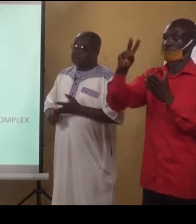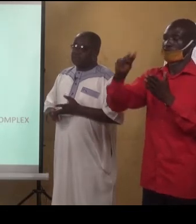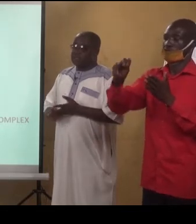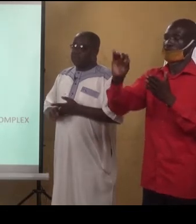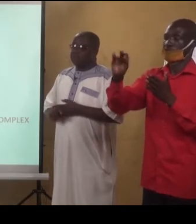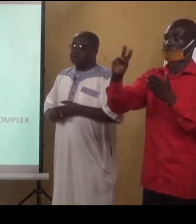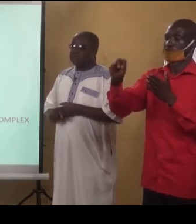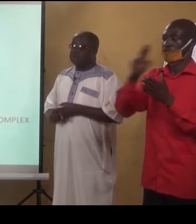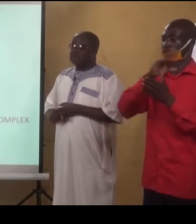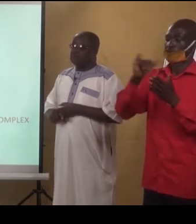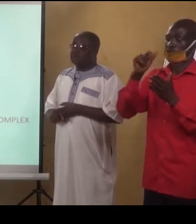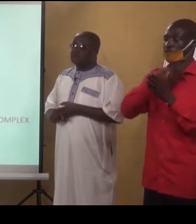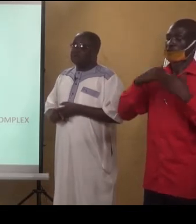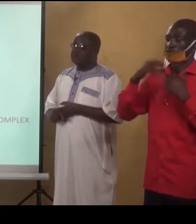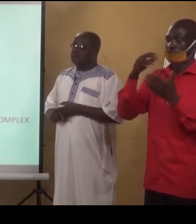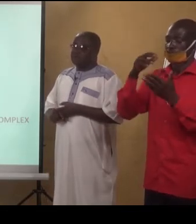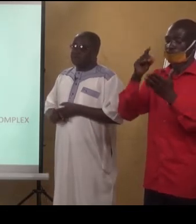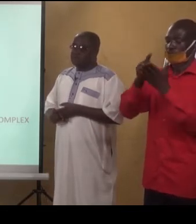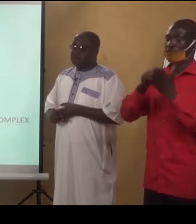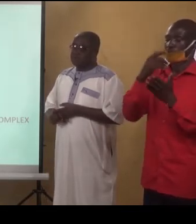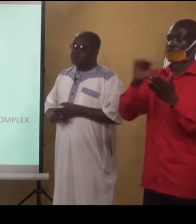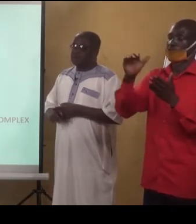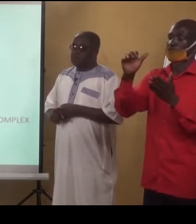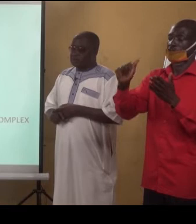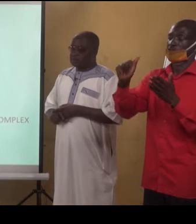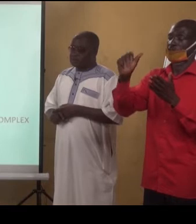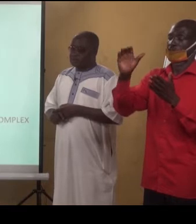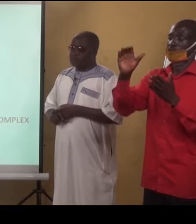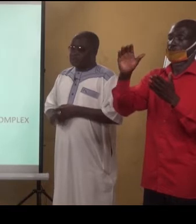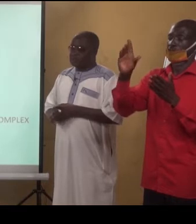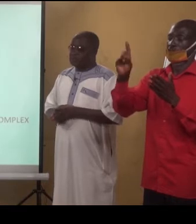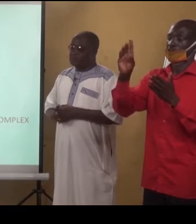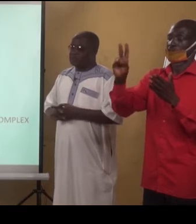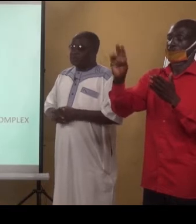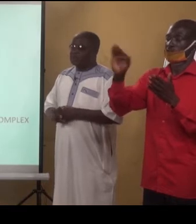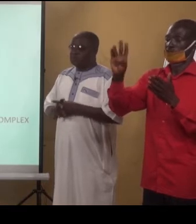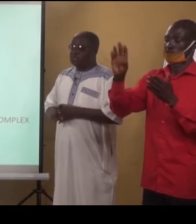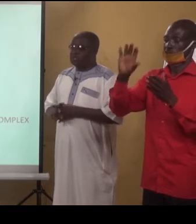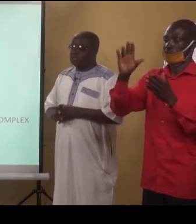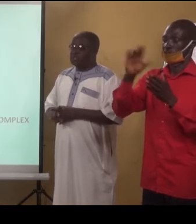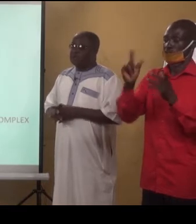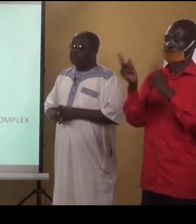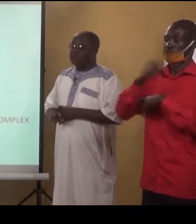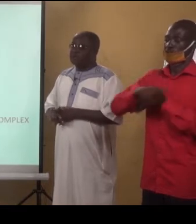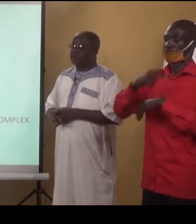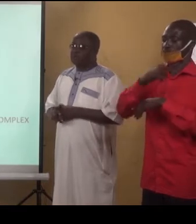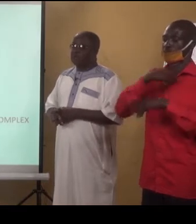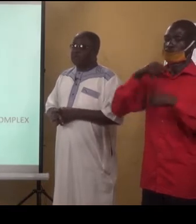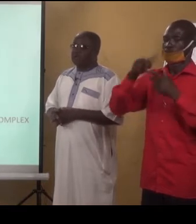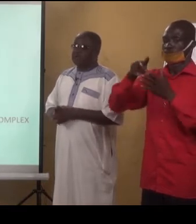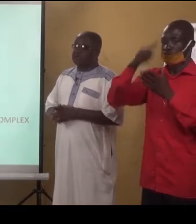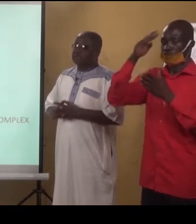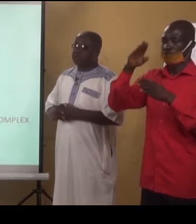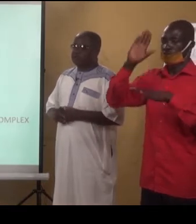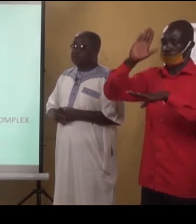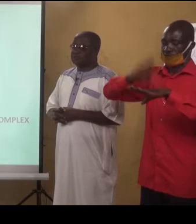clause, and we have also discussed the adverbial clause as well. Today, our focus will be